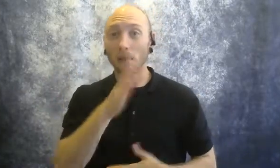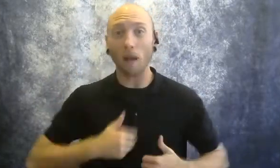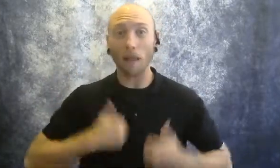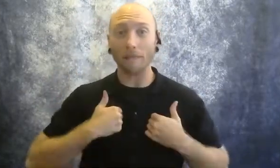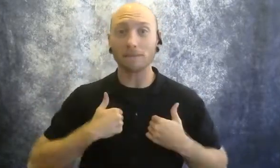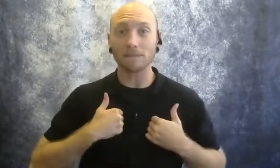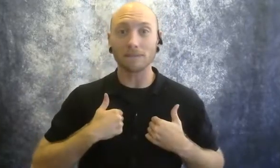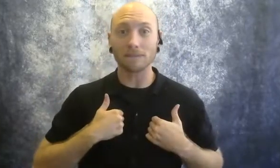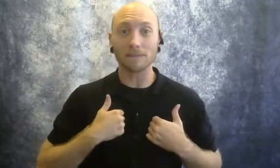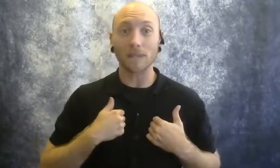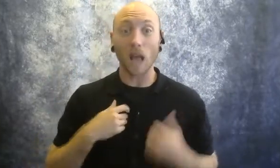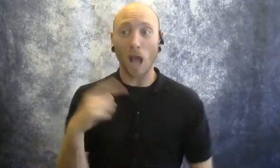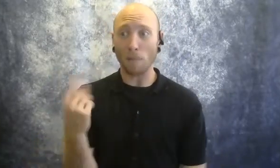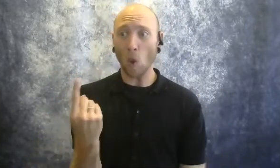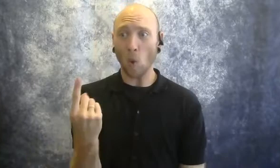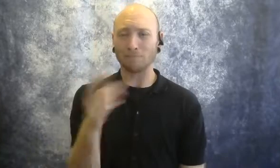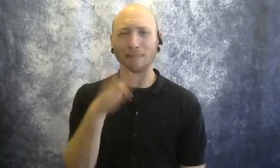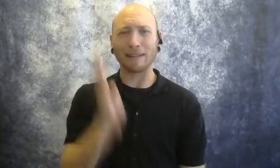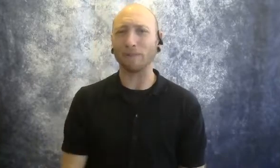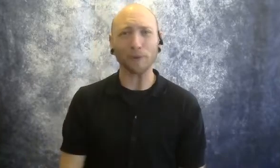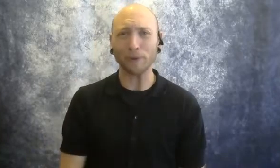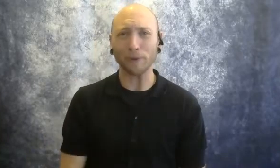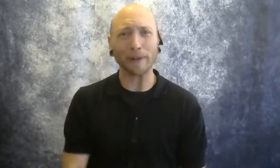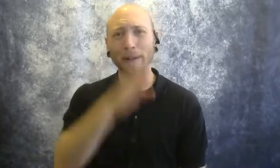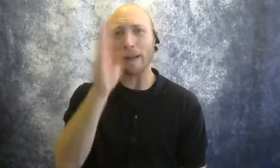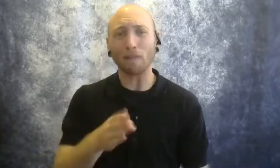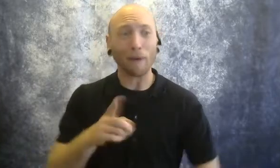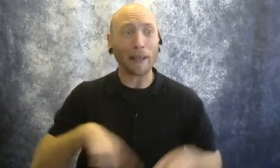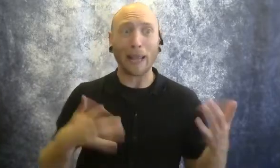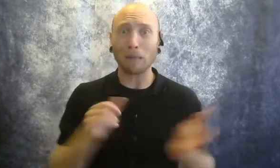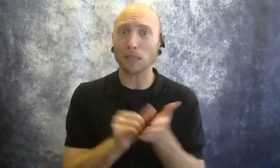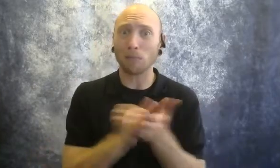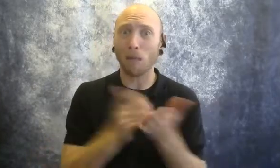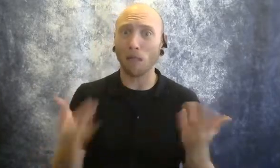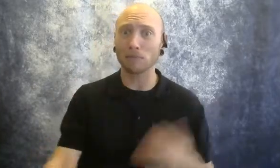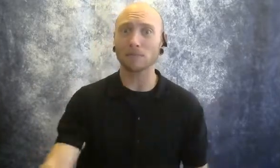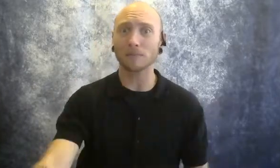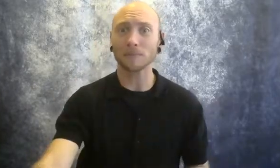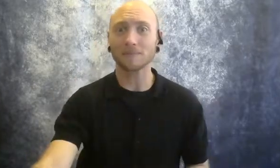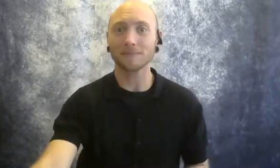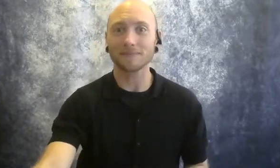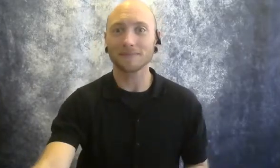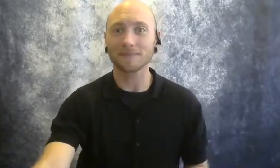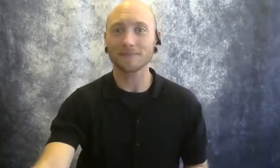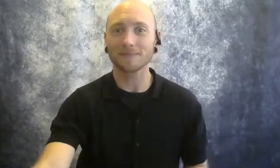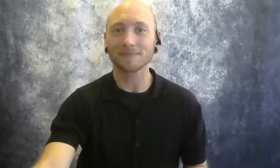place in my sobriety and in life itself that I am never alone anymore. Can't be alone. You